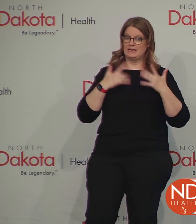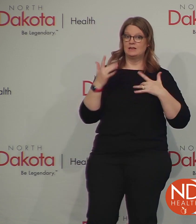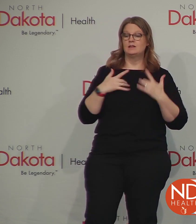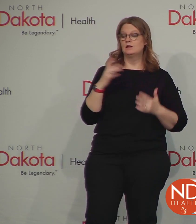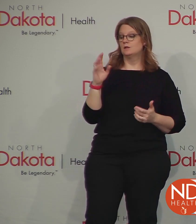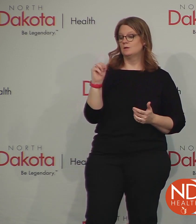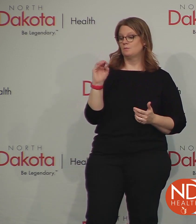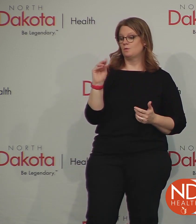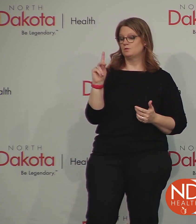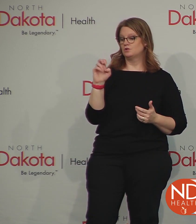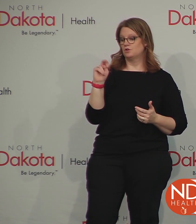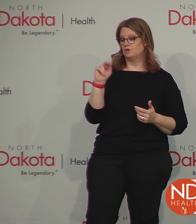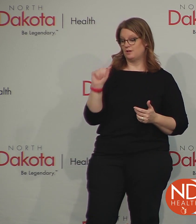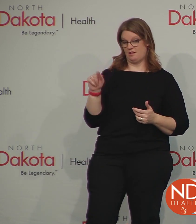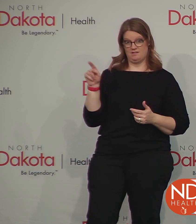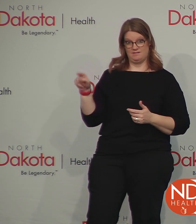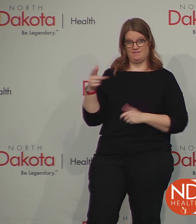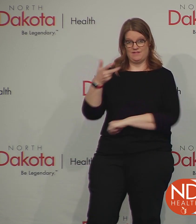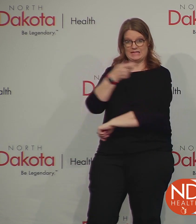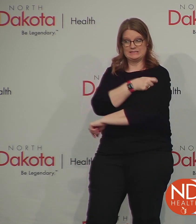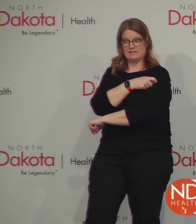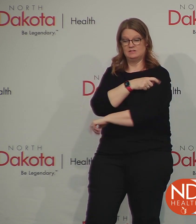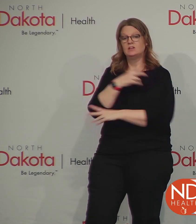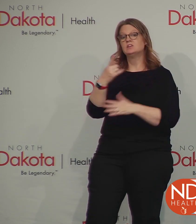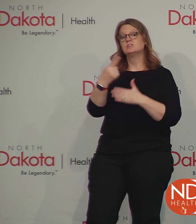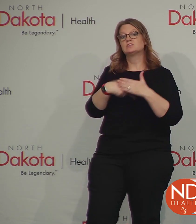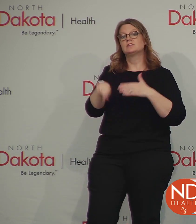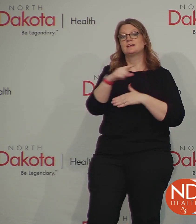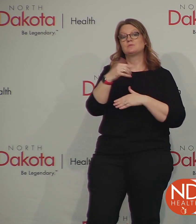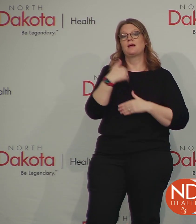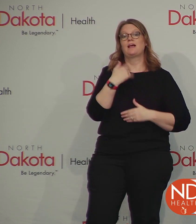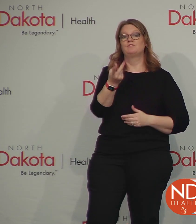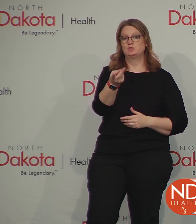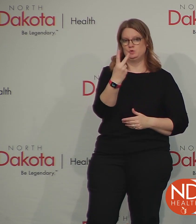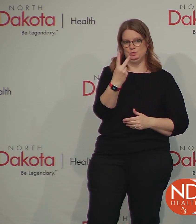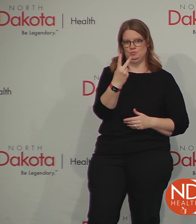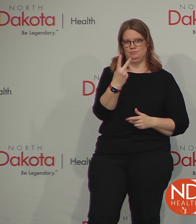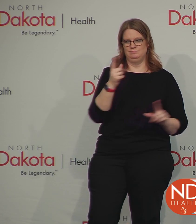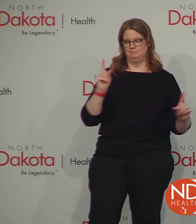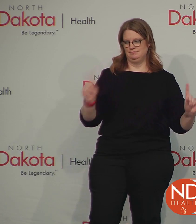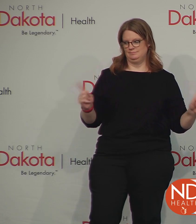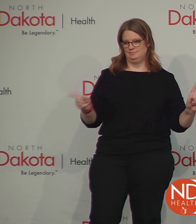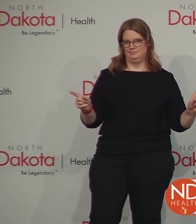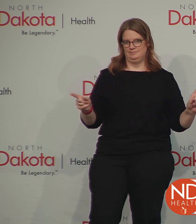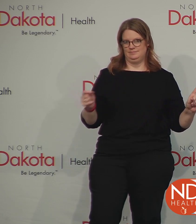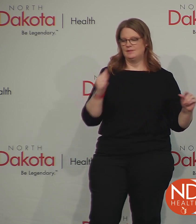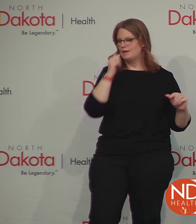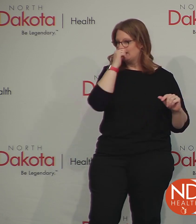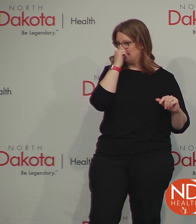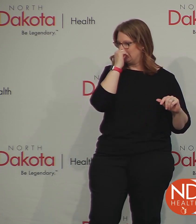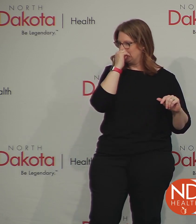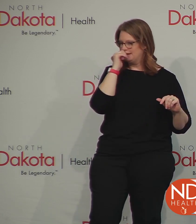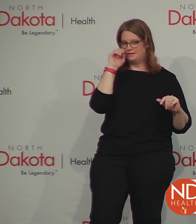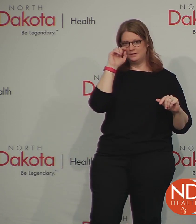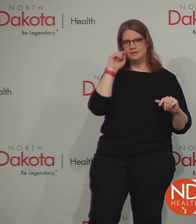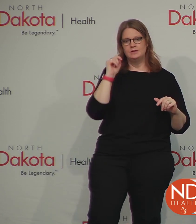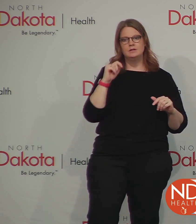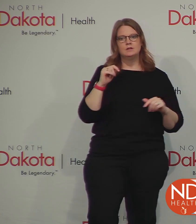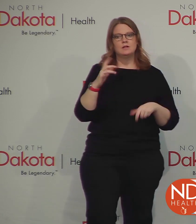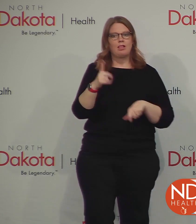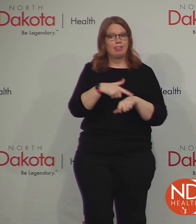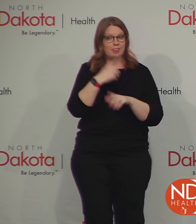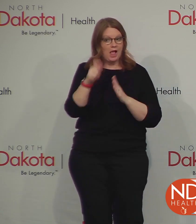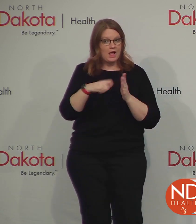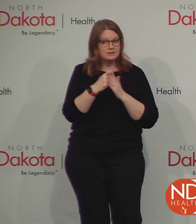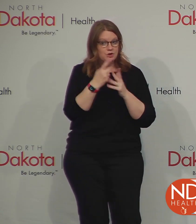Moderna vaccine, and so we'll have 2 vaccines likely next week to fight COVID. I also want to mention long-term